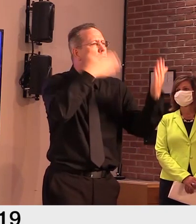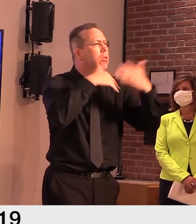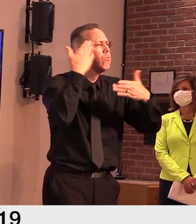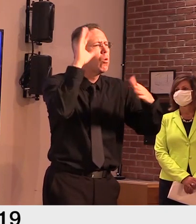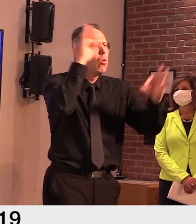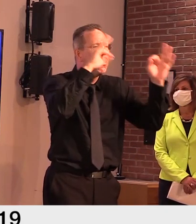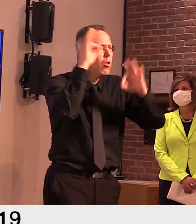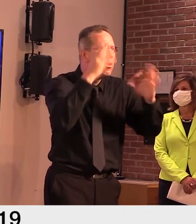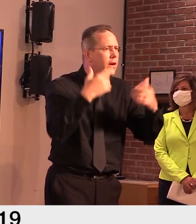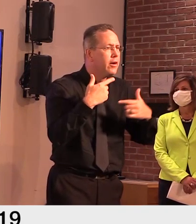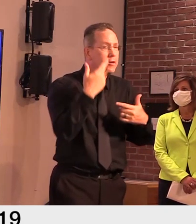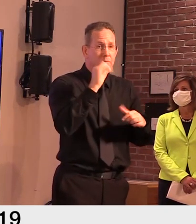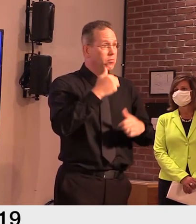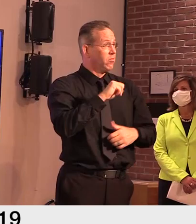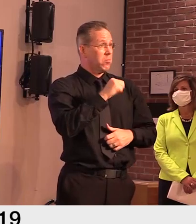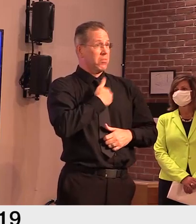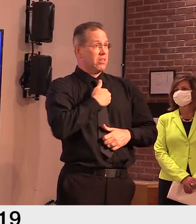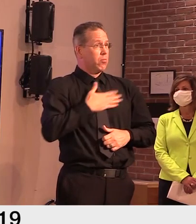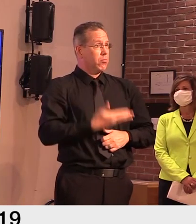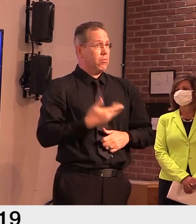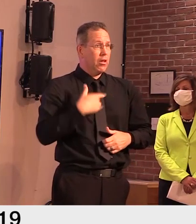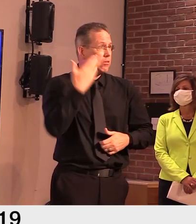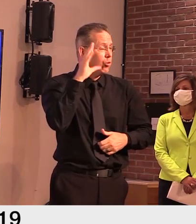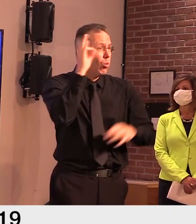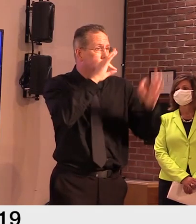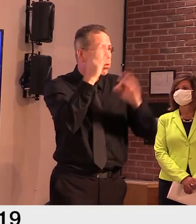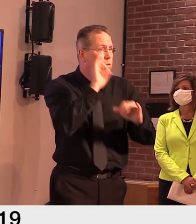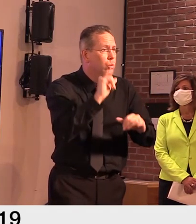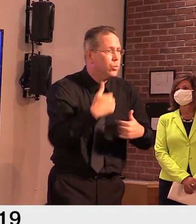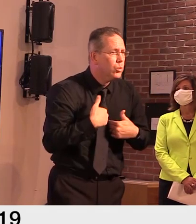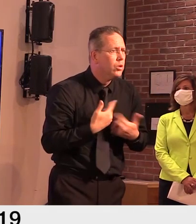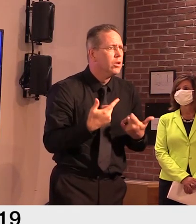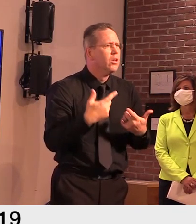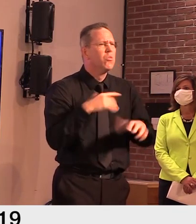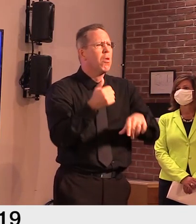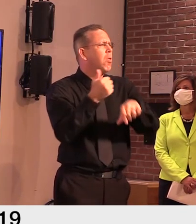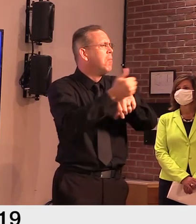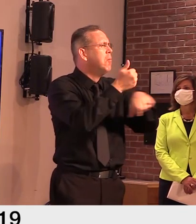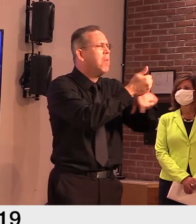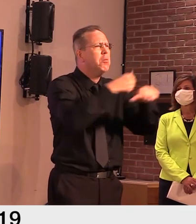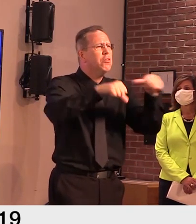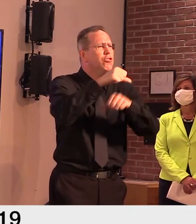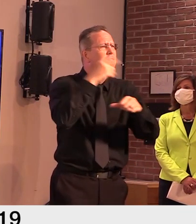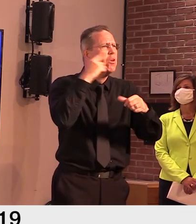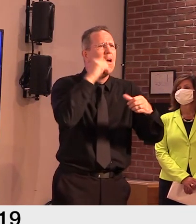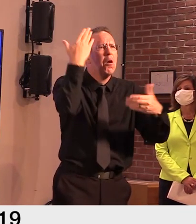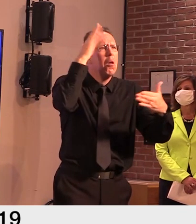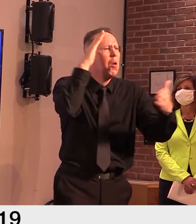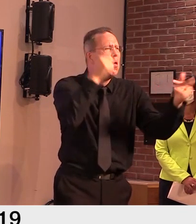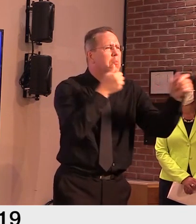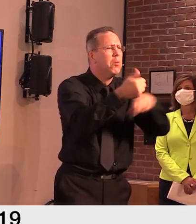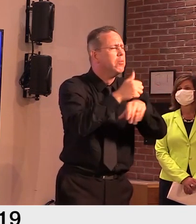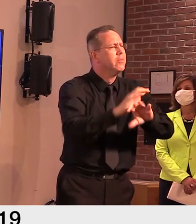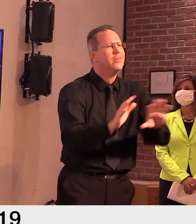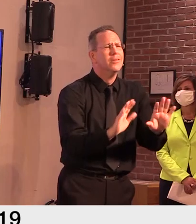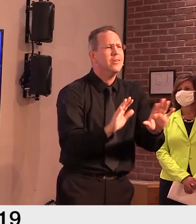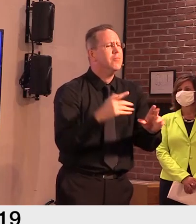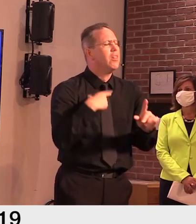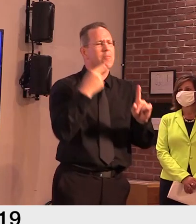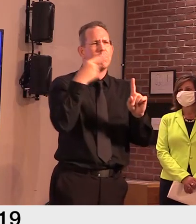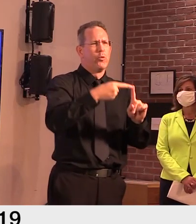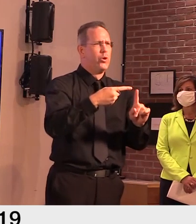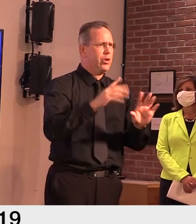and I didn't know it existed until recently. It's not about the shame of not knowing. It's